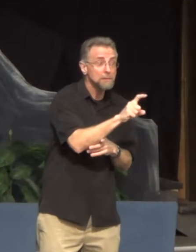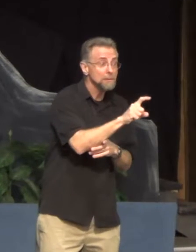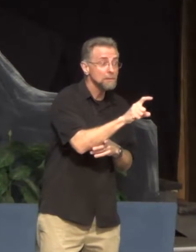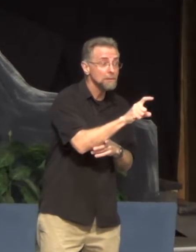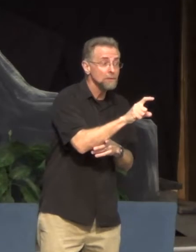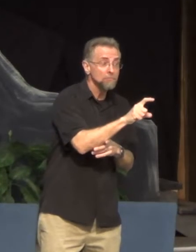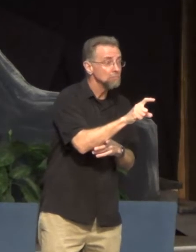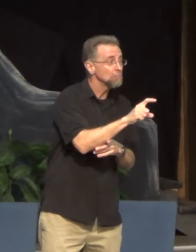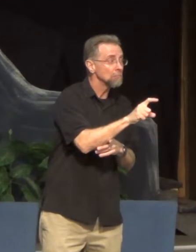Did that include Judas?